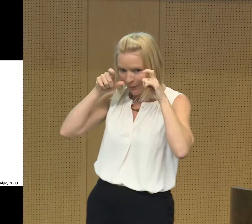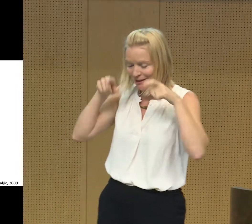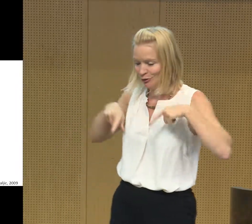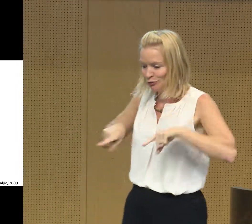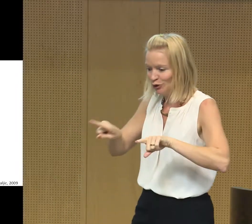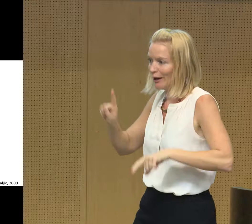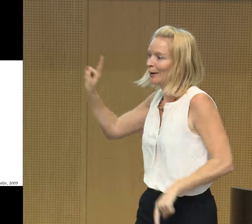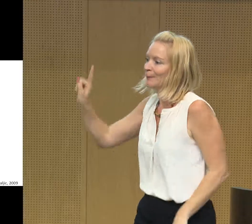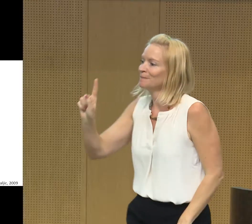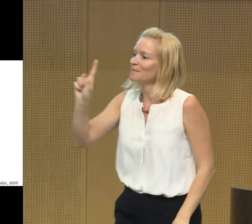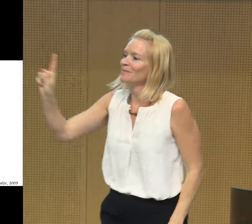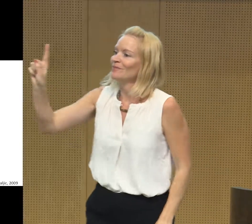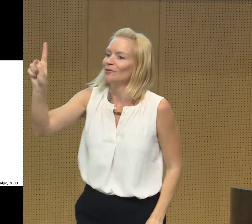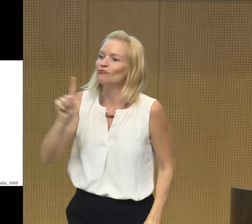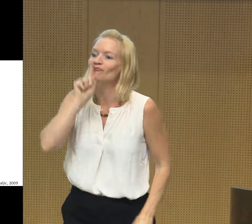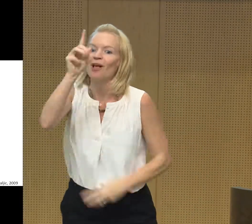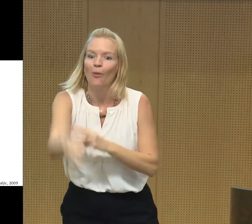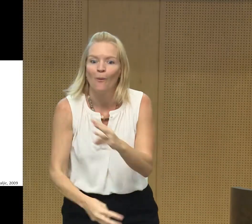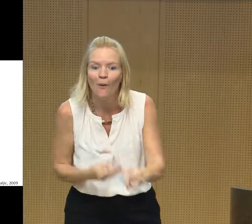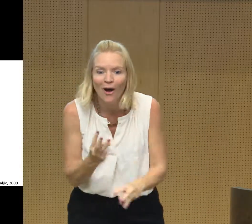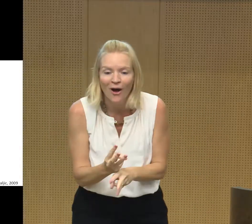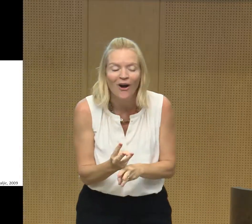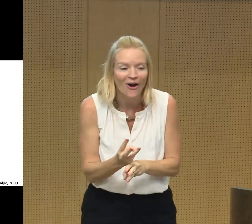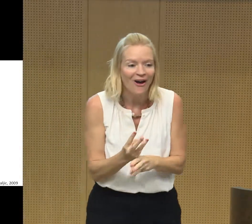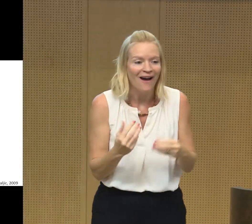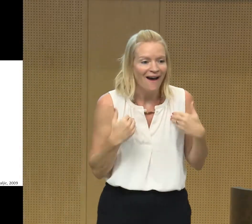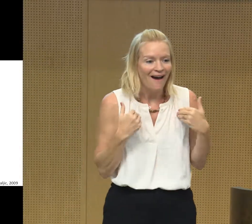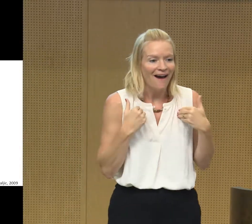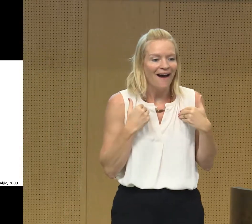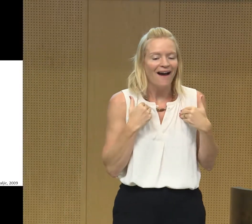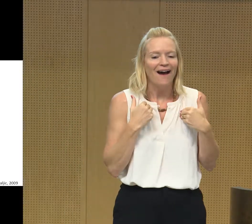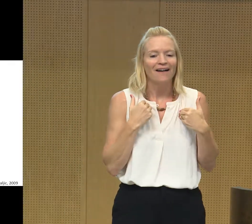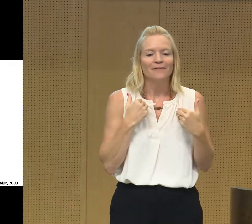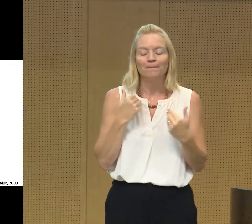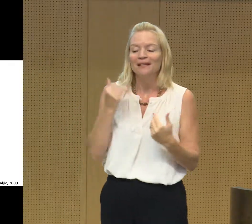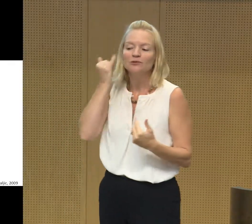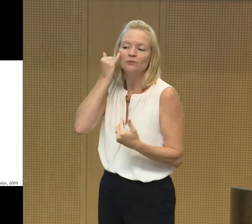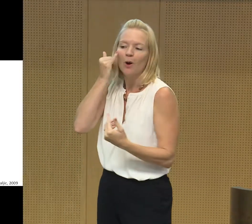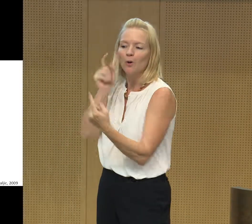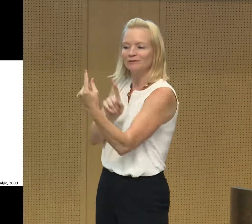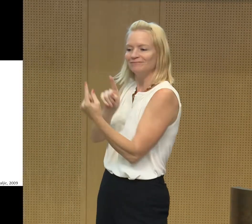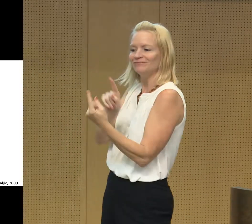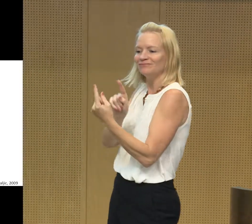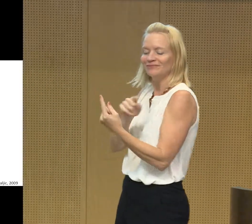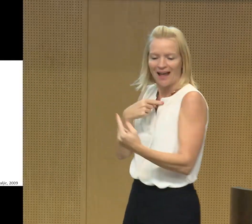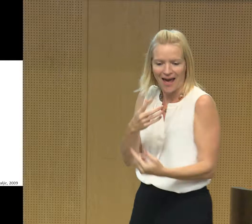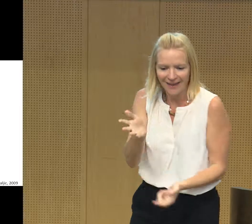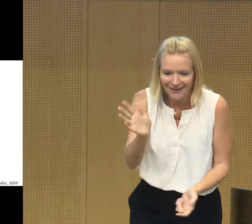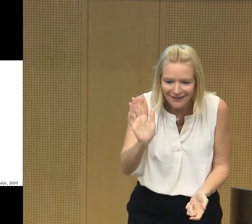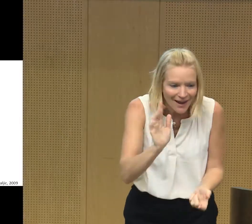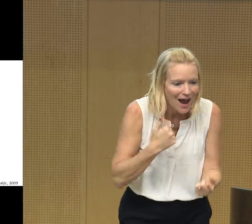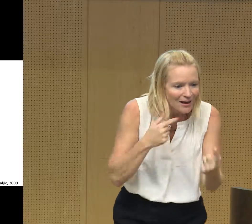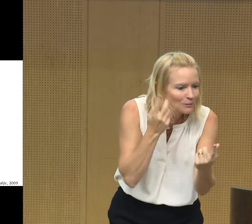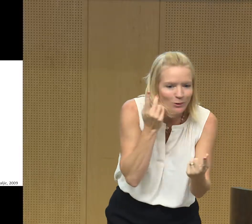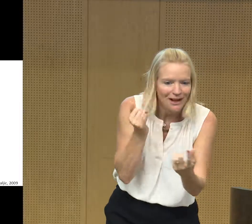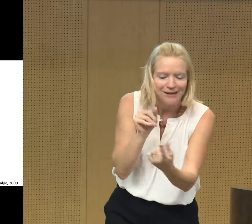The student would be wearing technology that monitors where their eyes are looking during